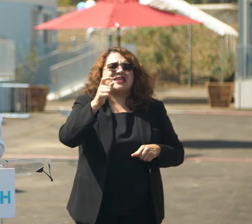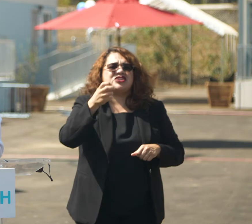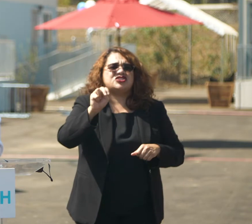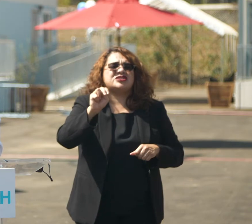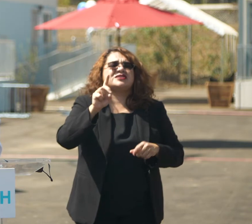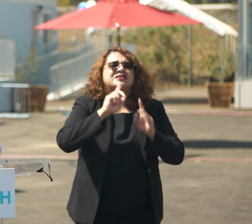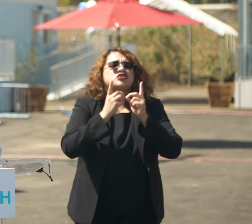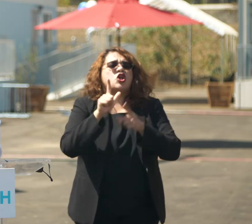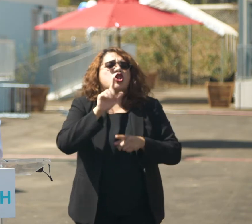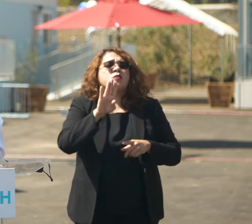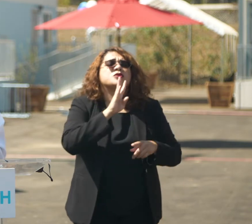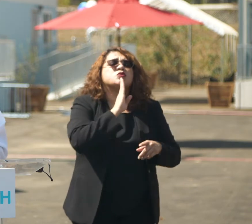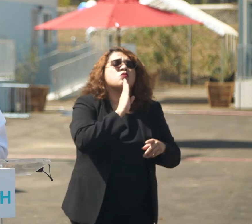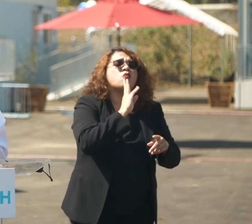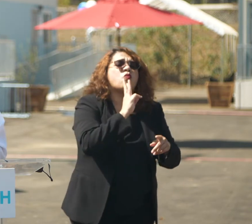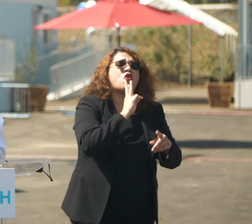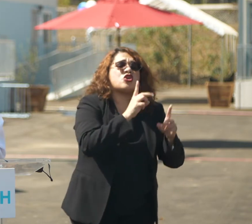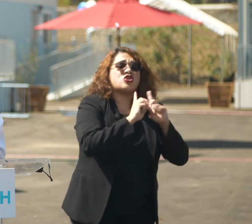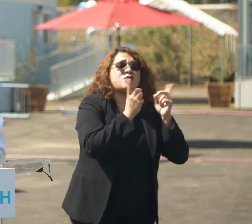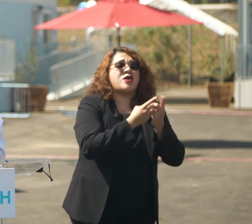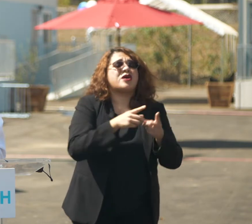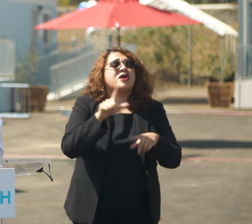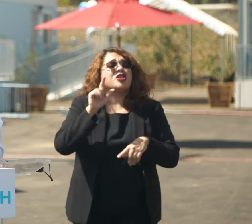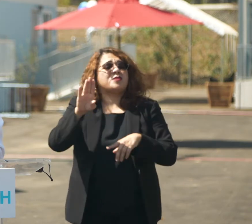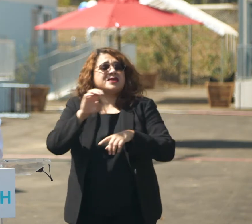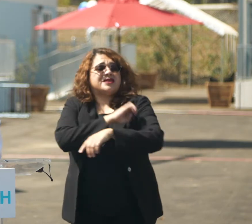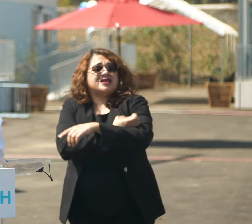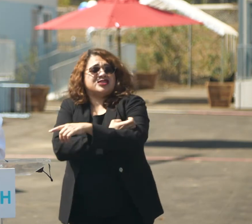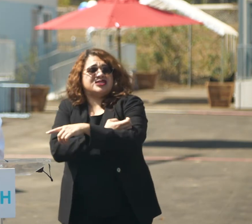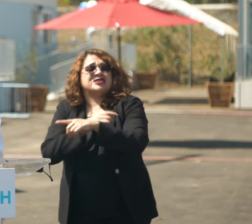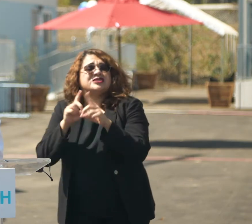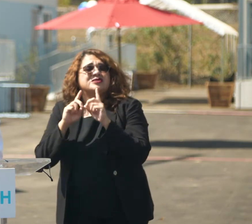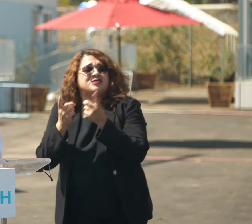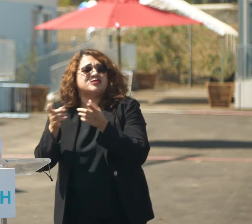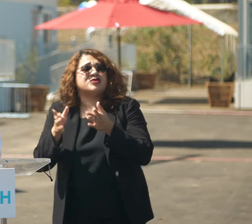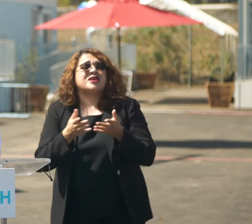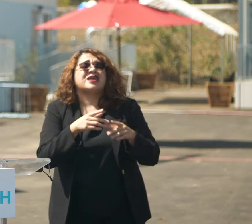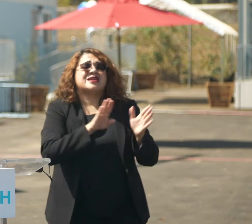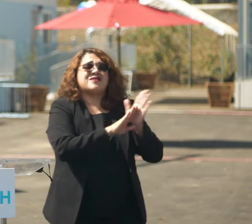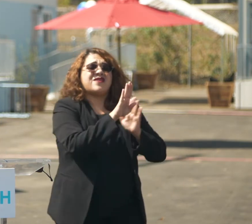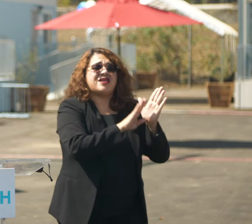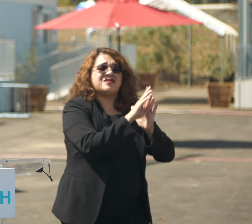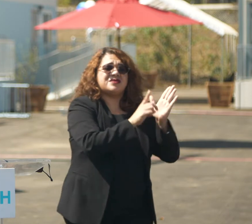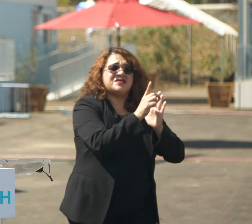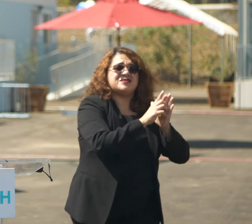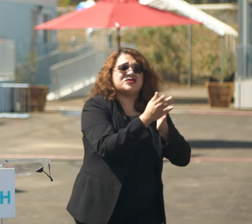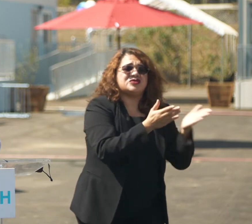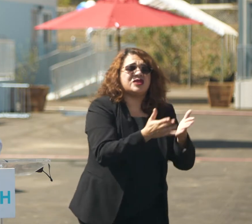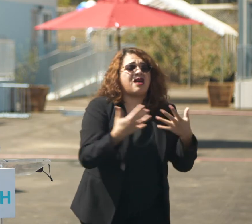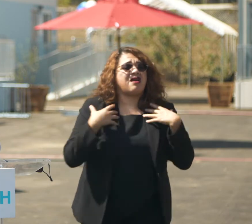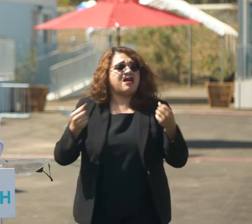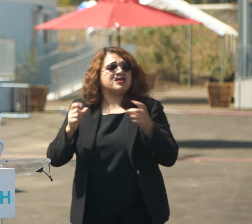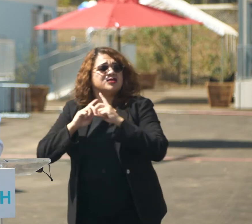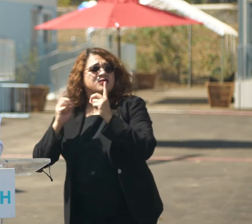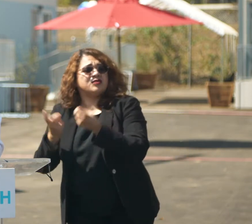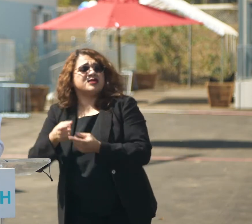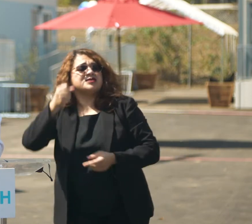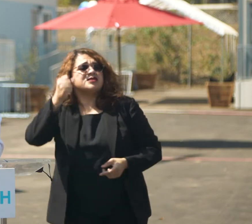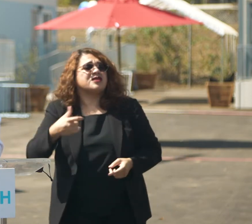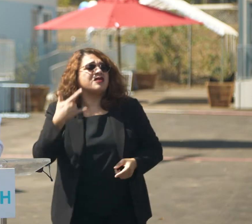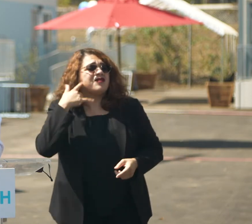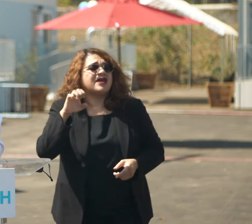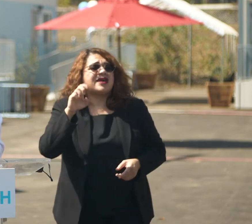Water Department, the Long Beach Energy Resources Department, our Development Services Department, our Health Department, Southern